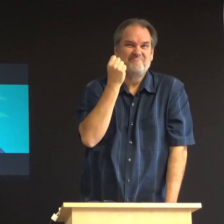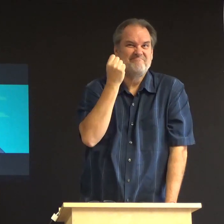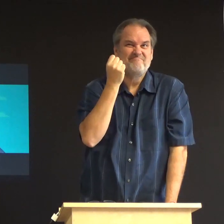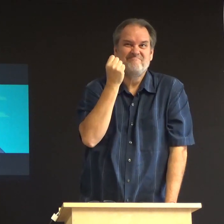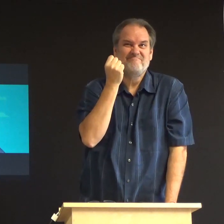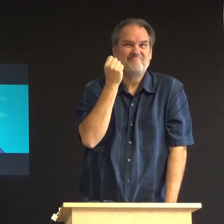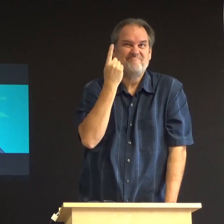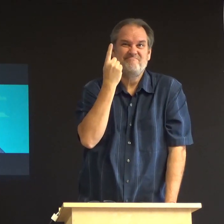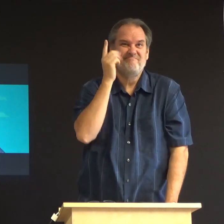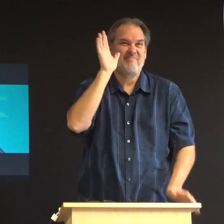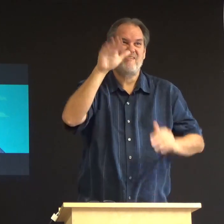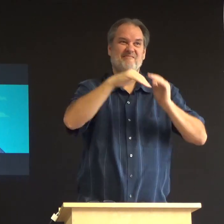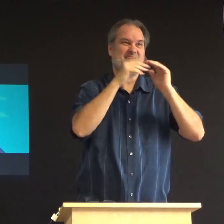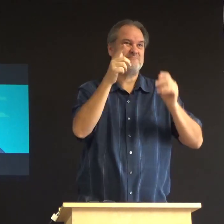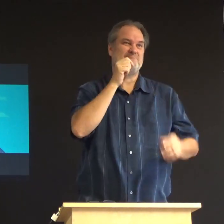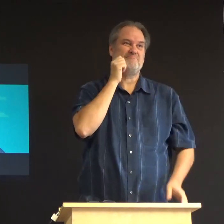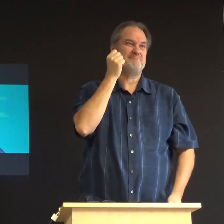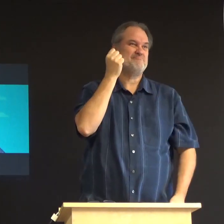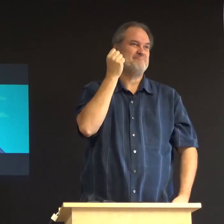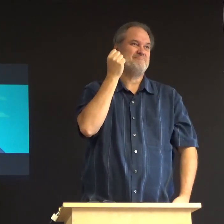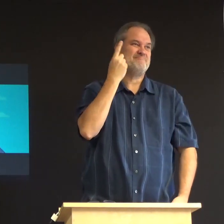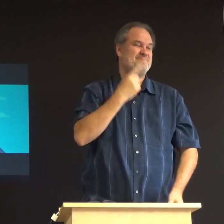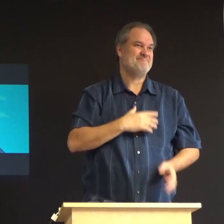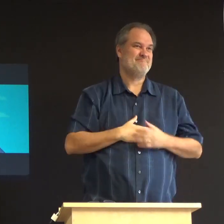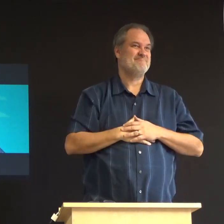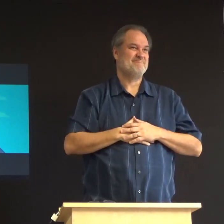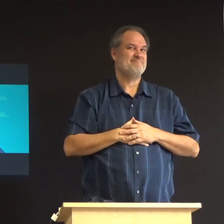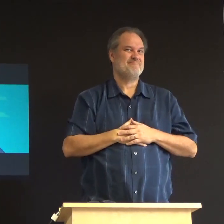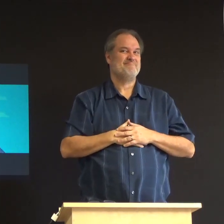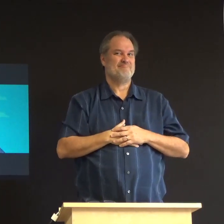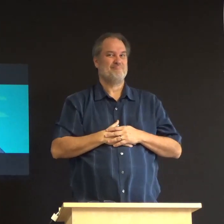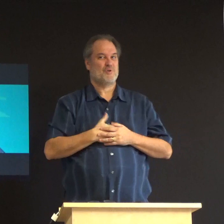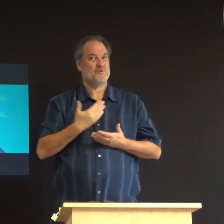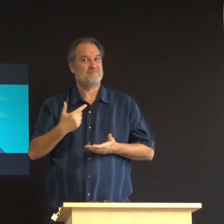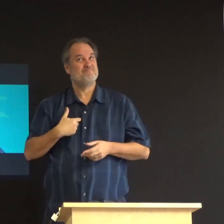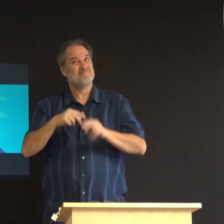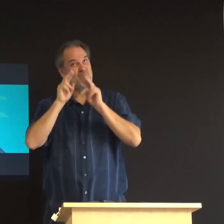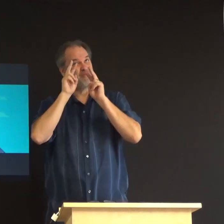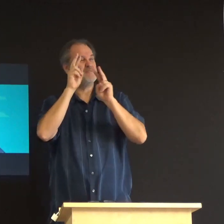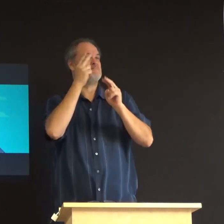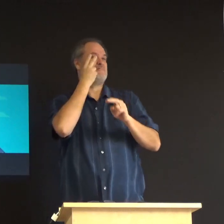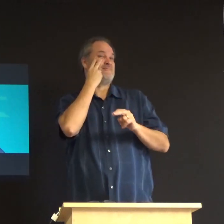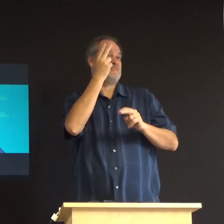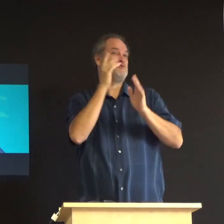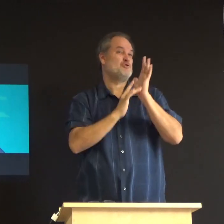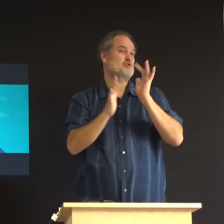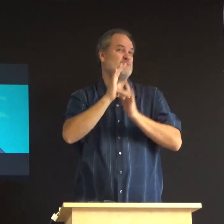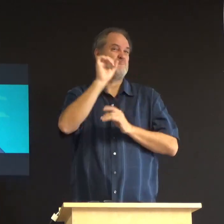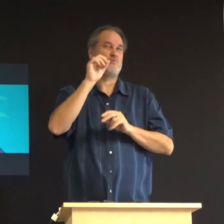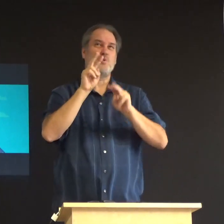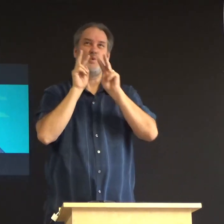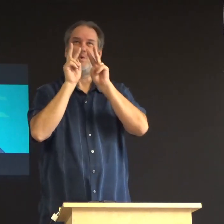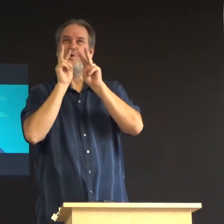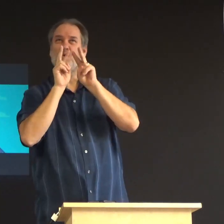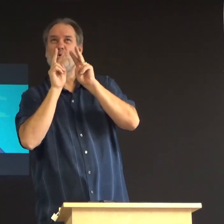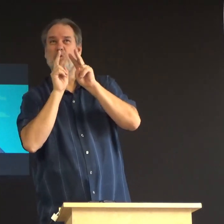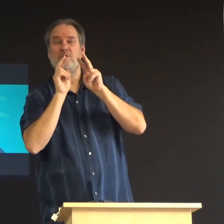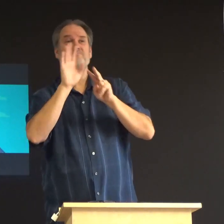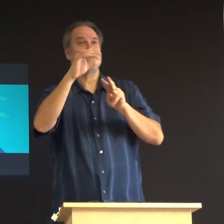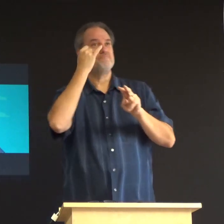If someone who says, I can't wait to go to heaven so I can be with my mom or my dad, obviously they don't understand the truth. We need to look